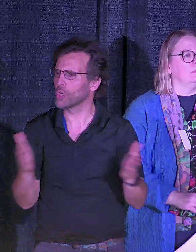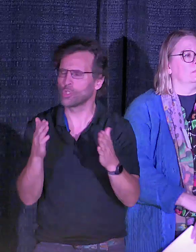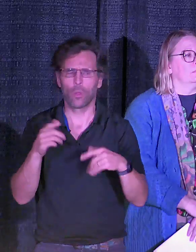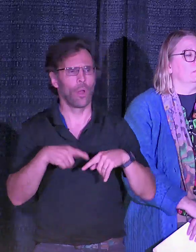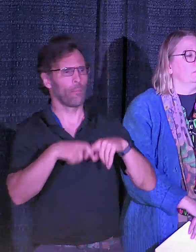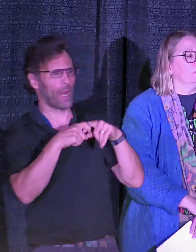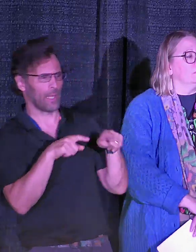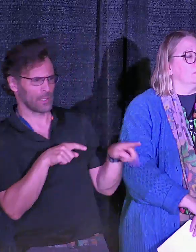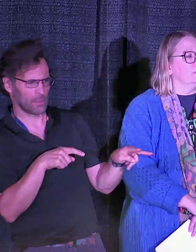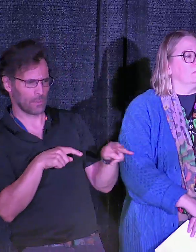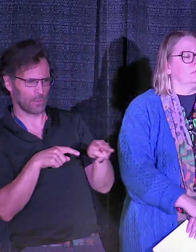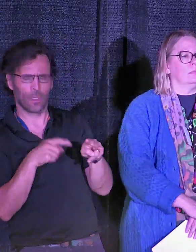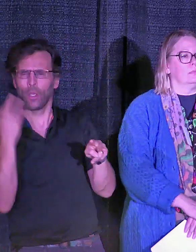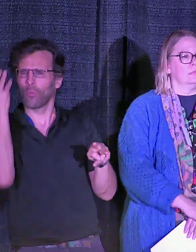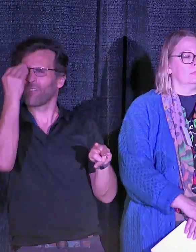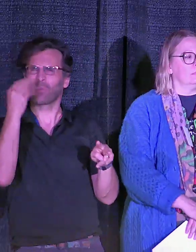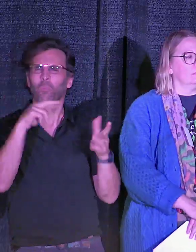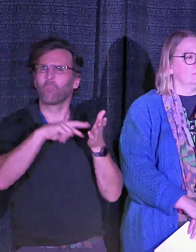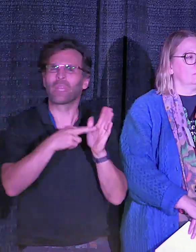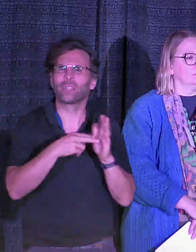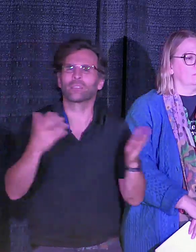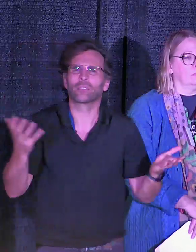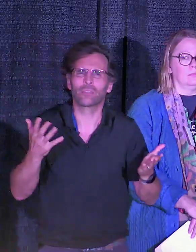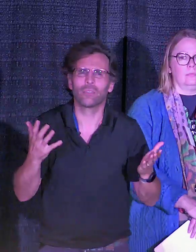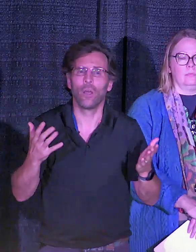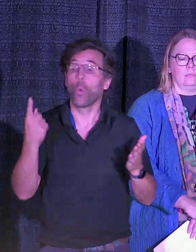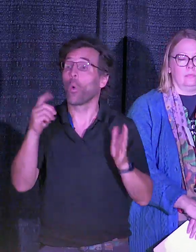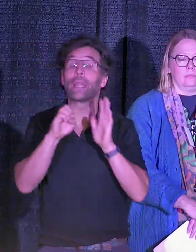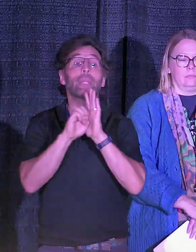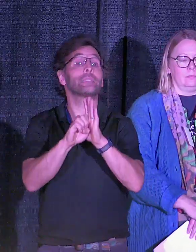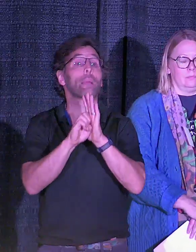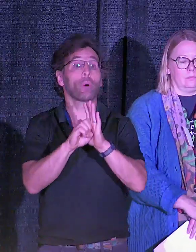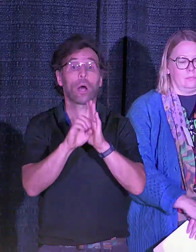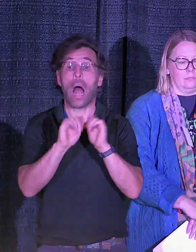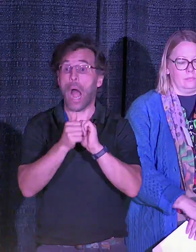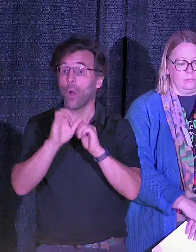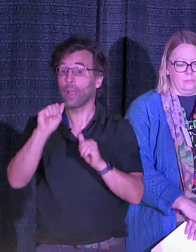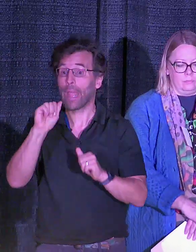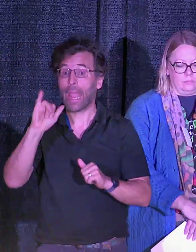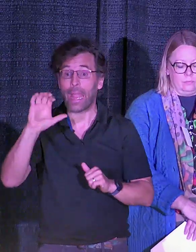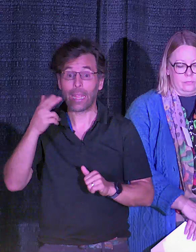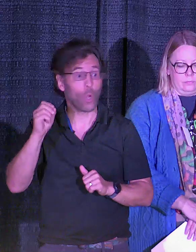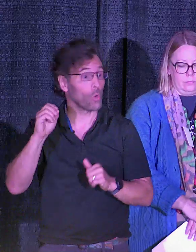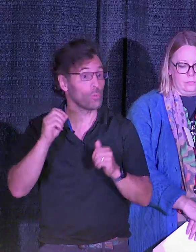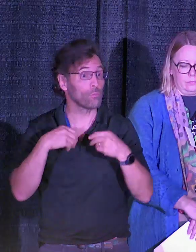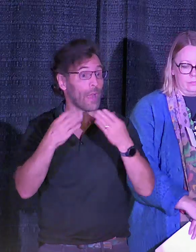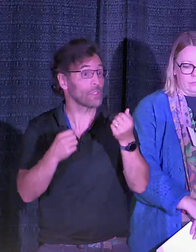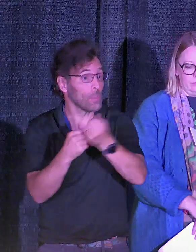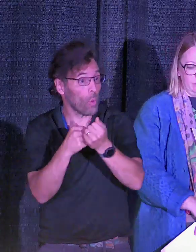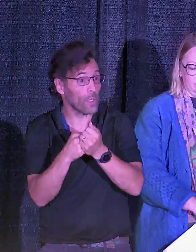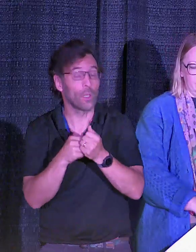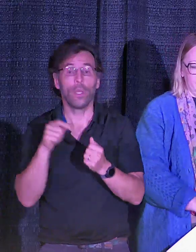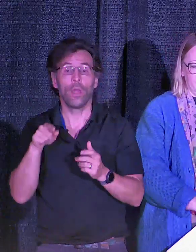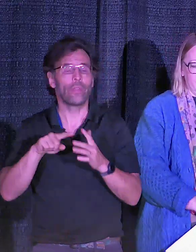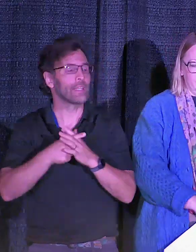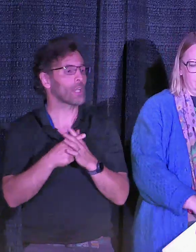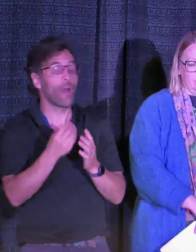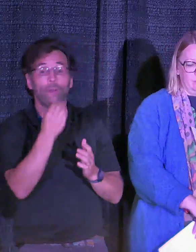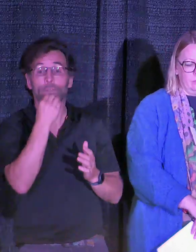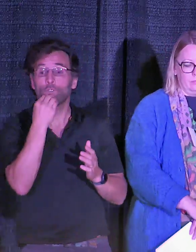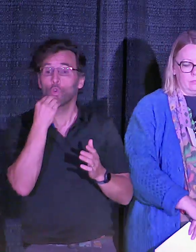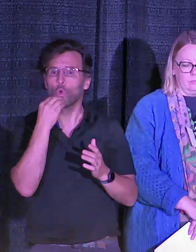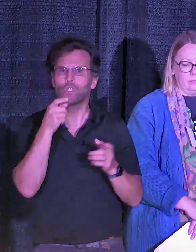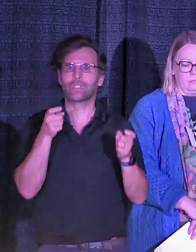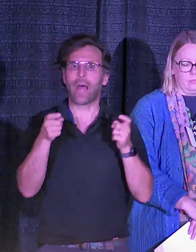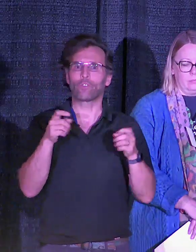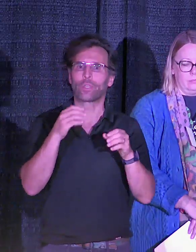pause and reflect on what it means. To give one example of how ACO provides holistic support, they started their food sovereignty